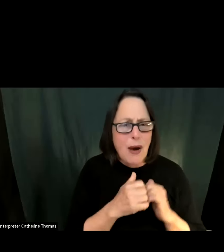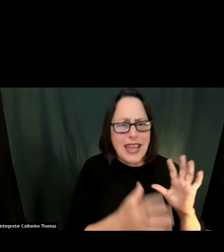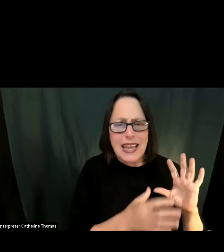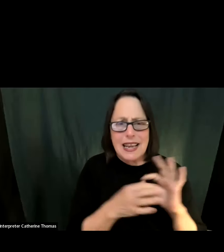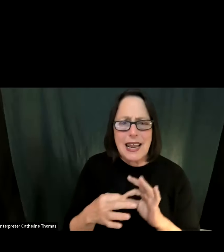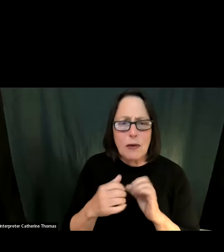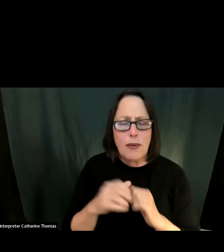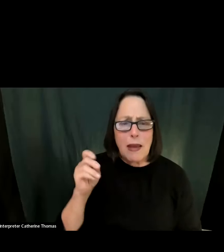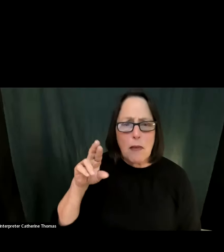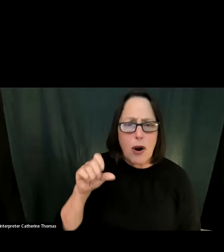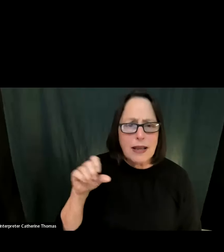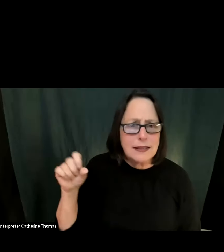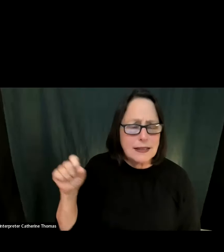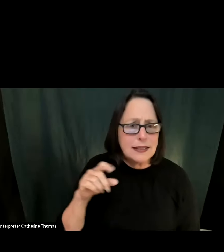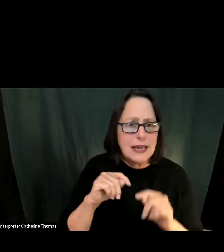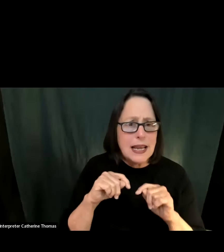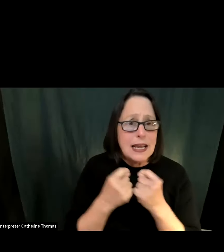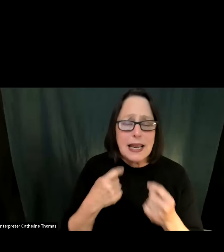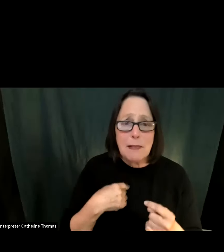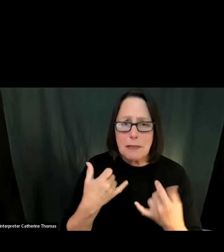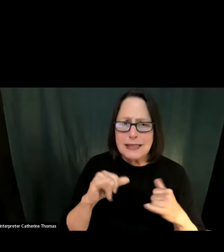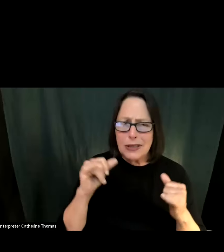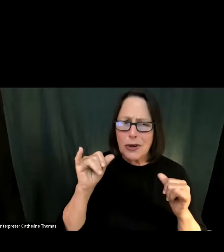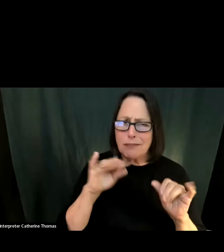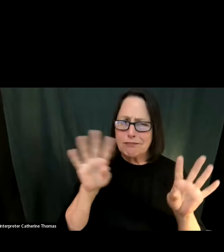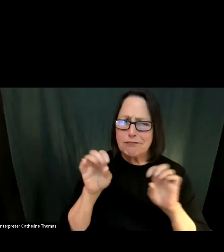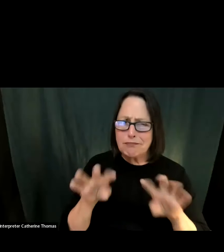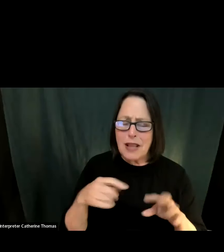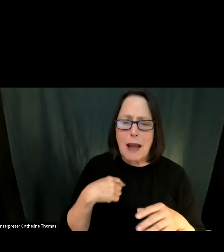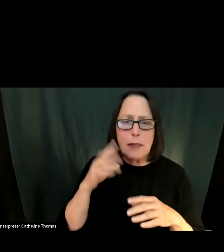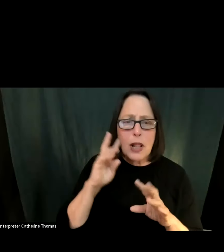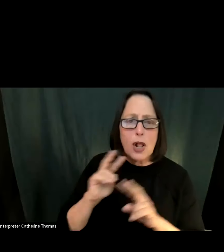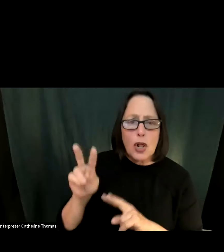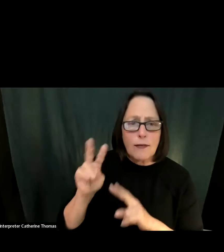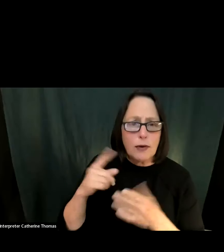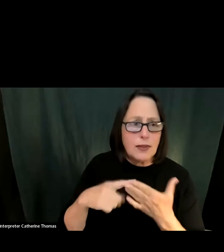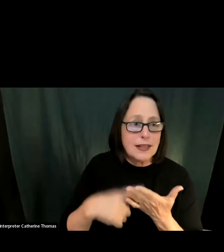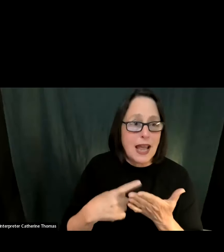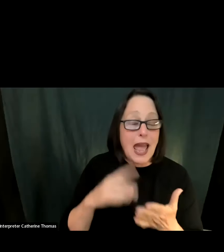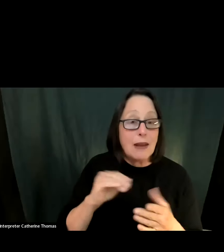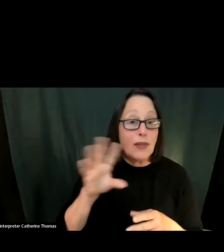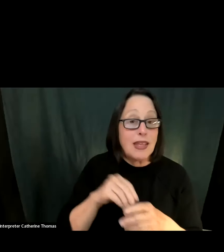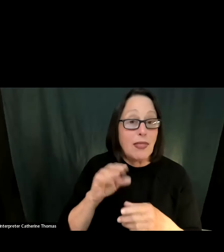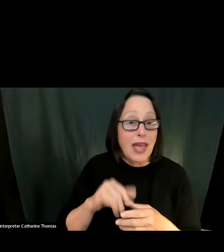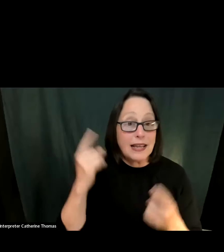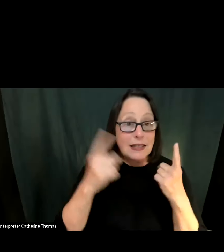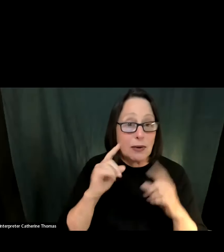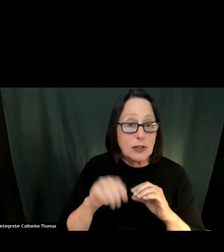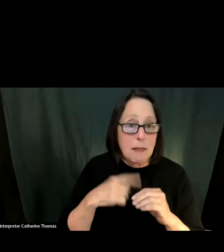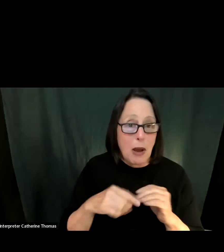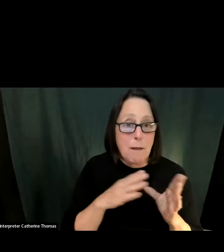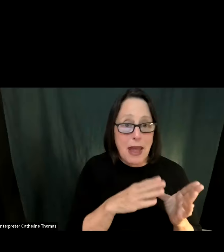still an open question in my mind. So I'm looking forward to the discussion. And I think embedded in that consideration about pathways